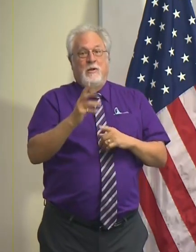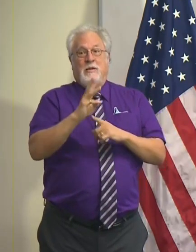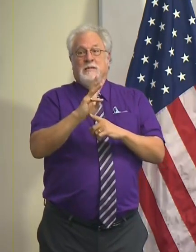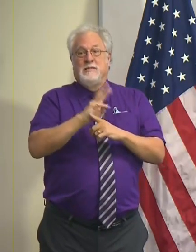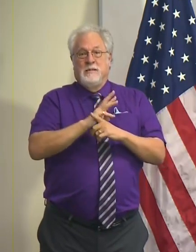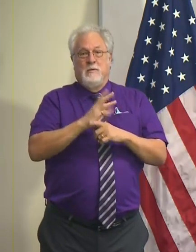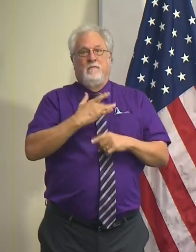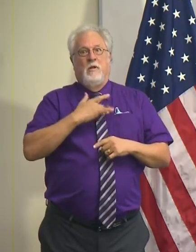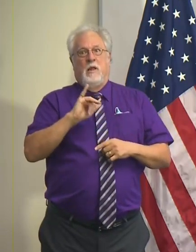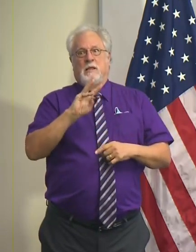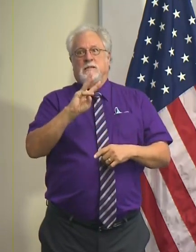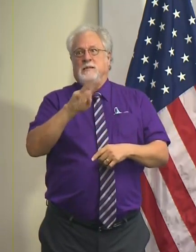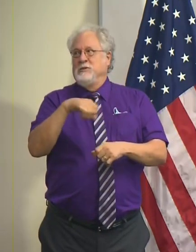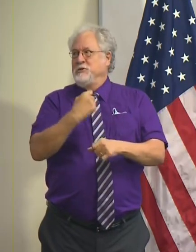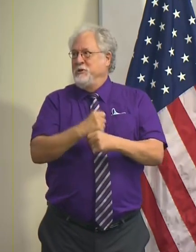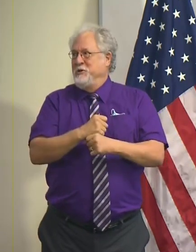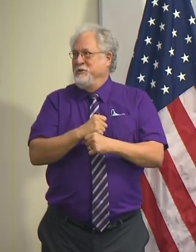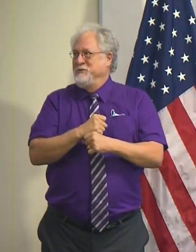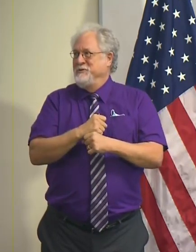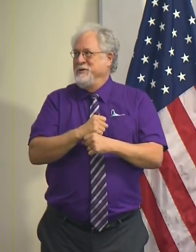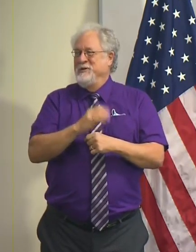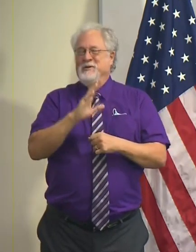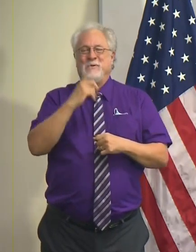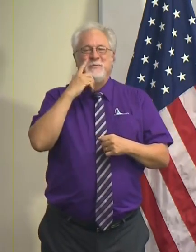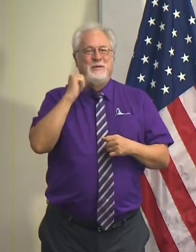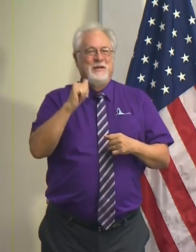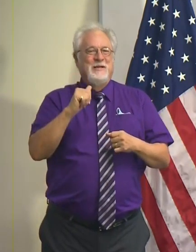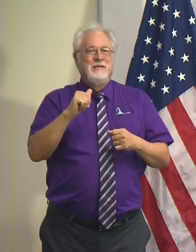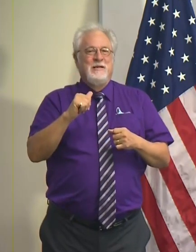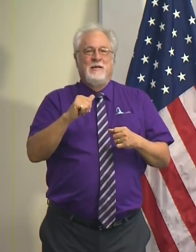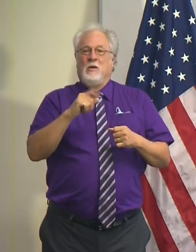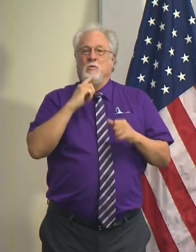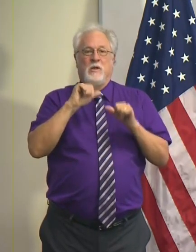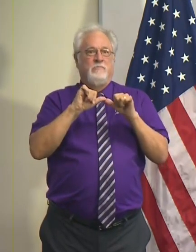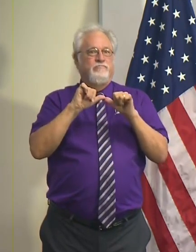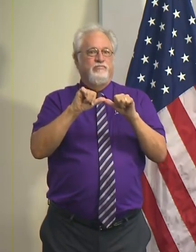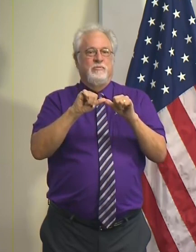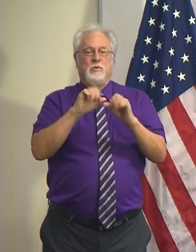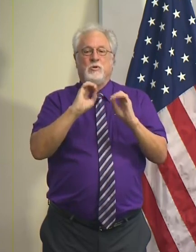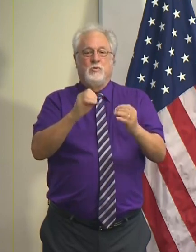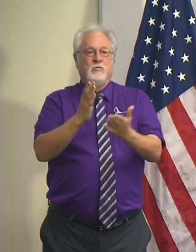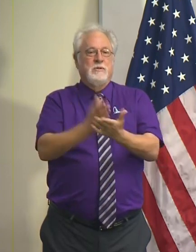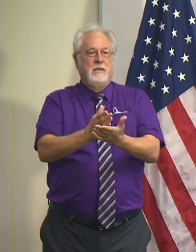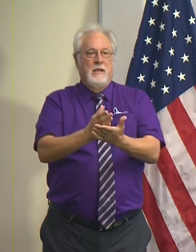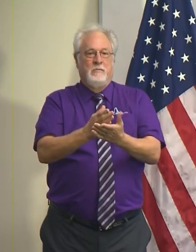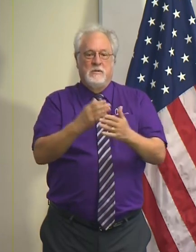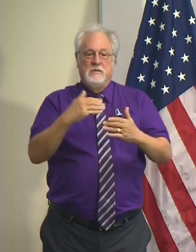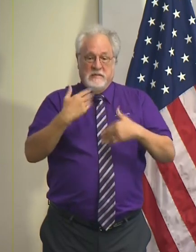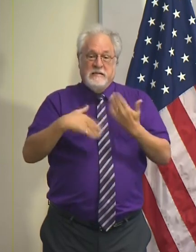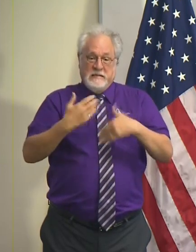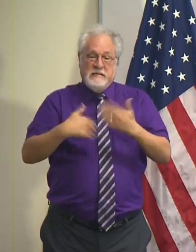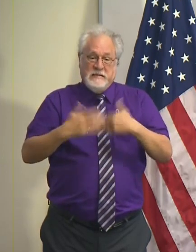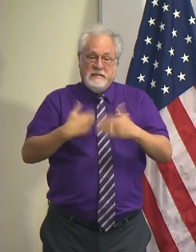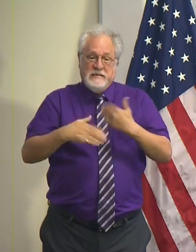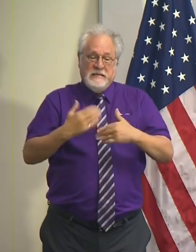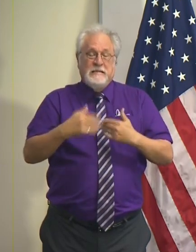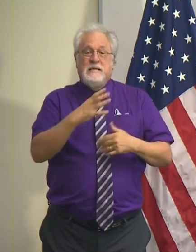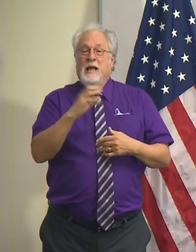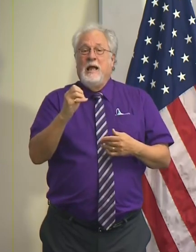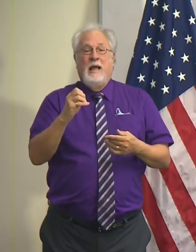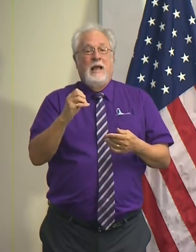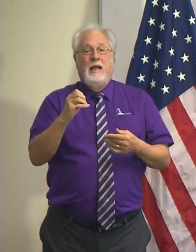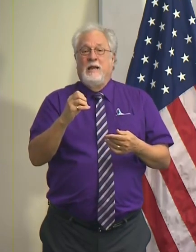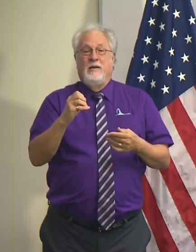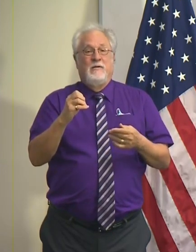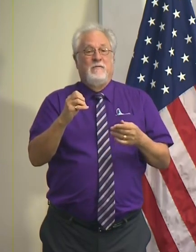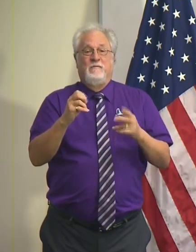months feel like 6 years because it's just been nonstop. It has been absolutely nonstop, and these